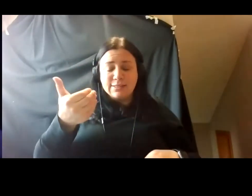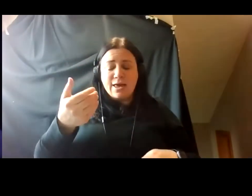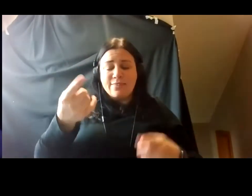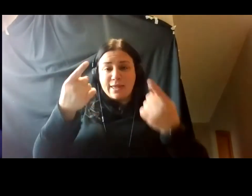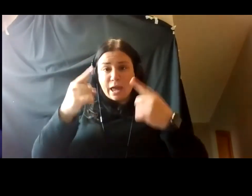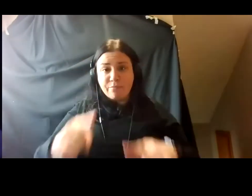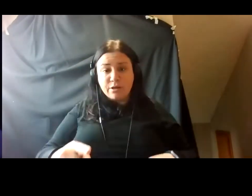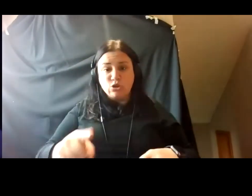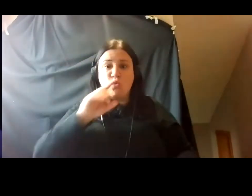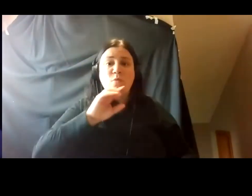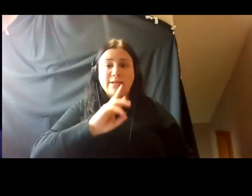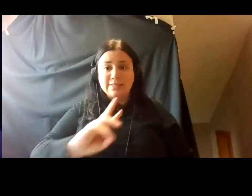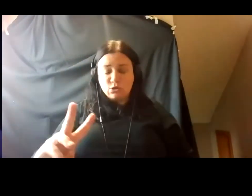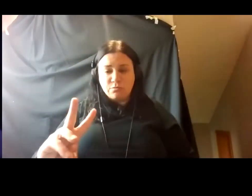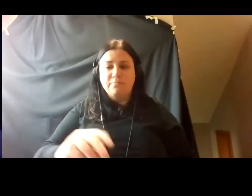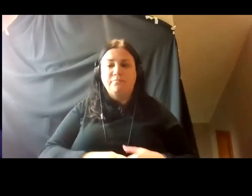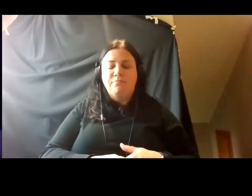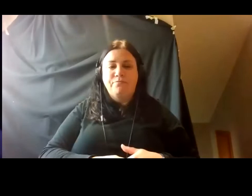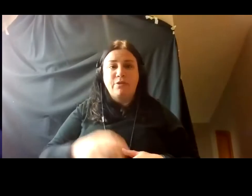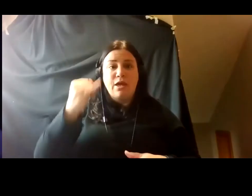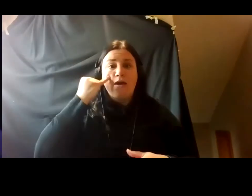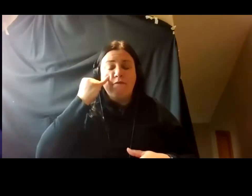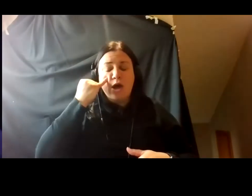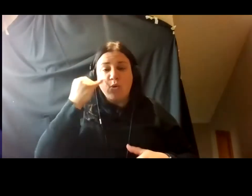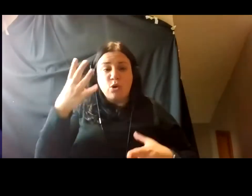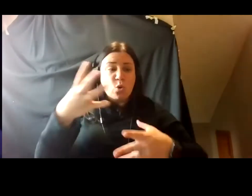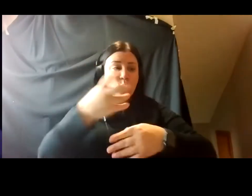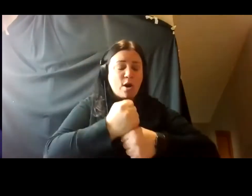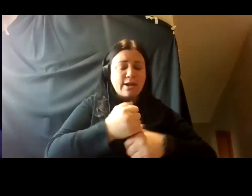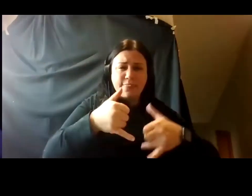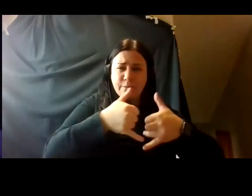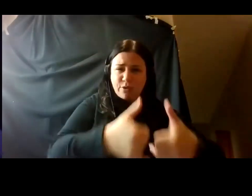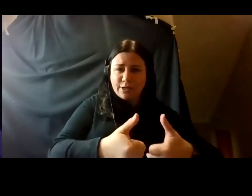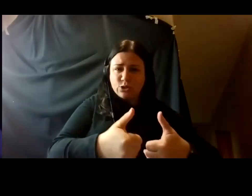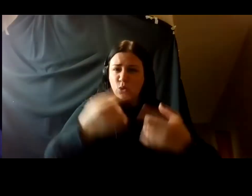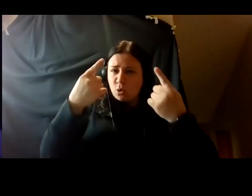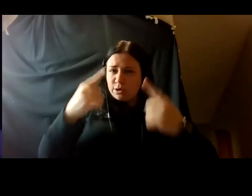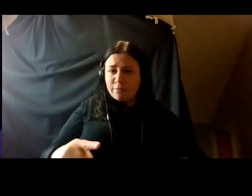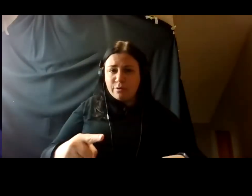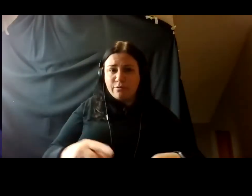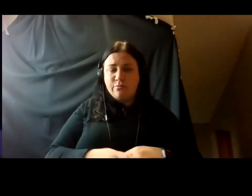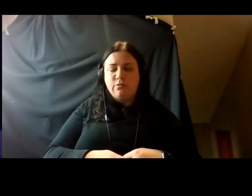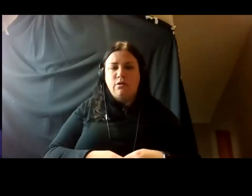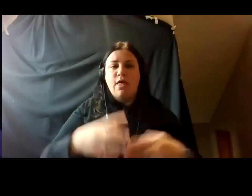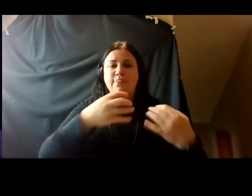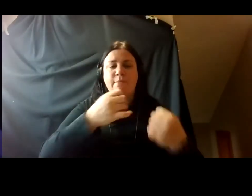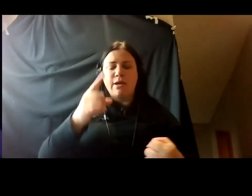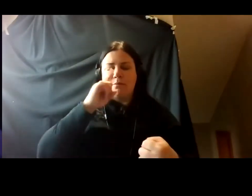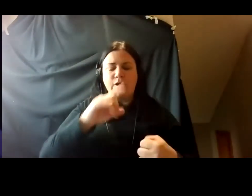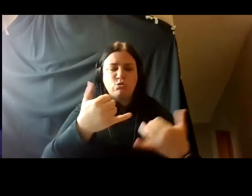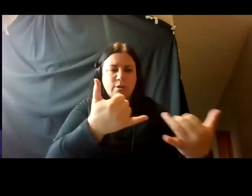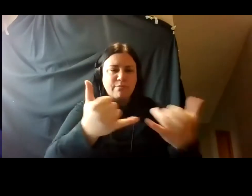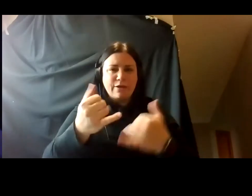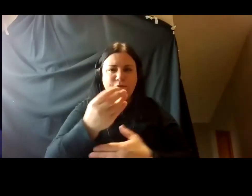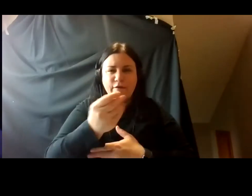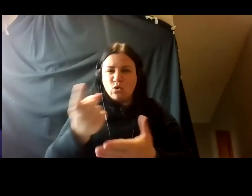years old. Because if I hit that shot, what would have happened? I would just put the Mighty Mouse, probably played with it for a couple